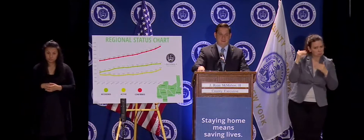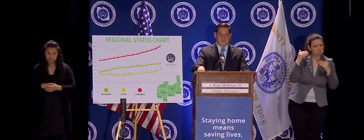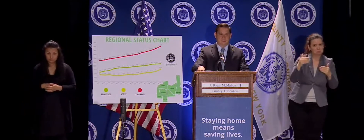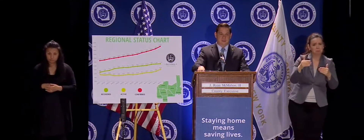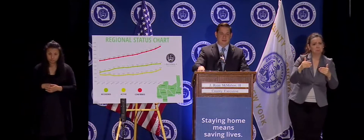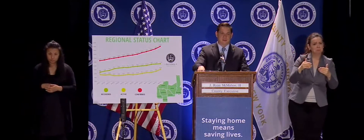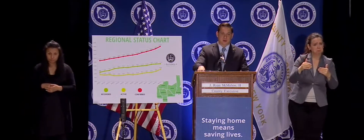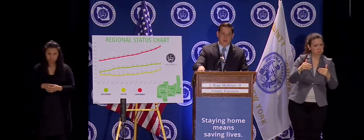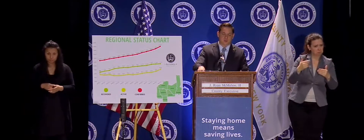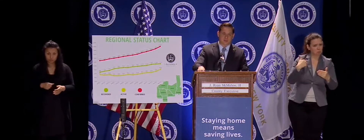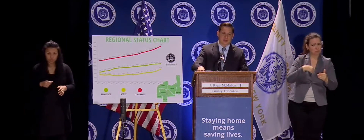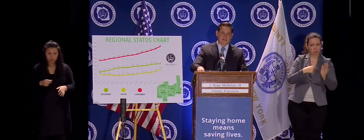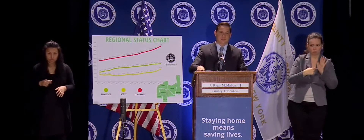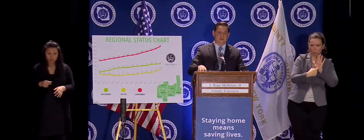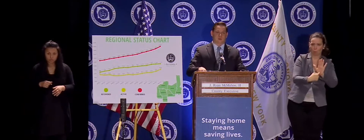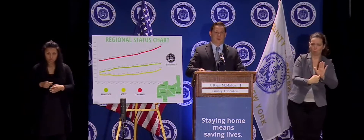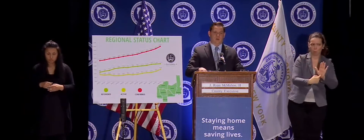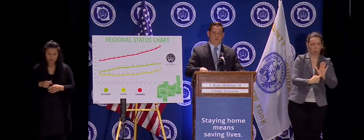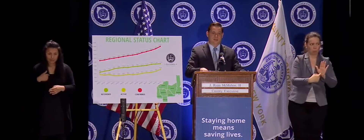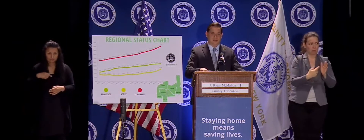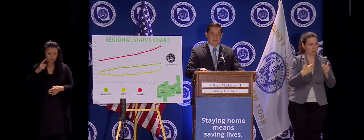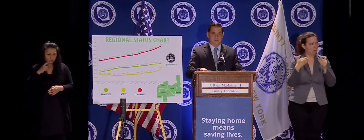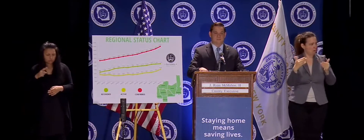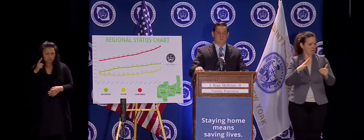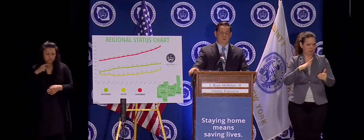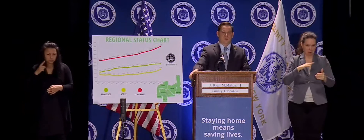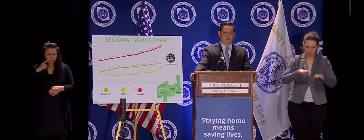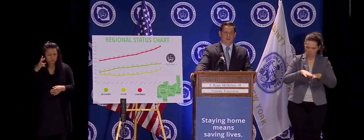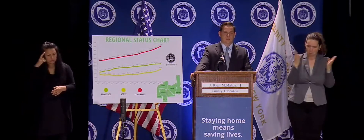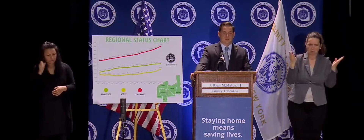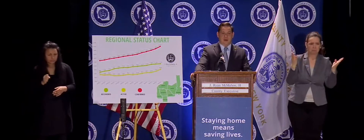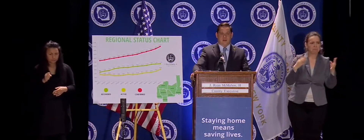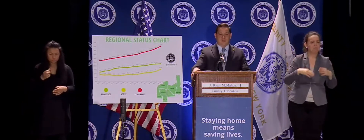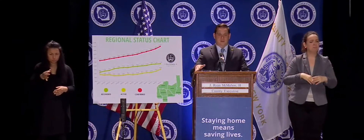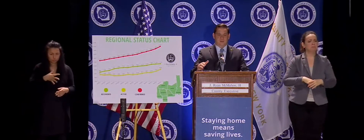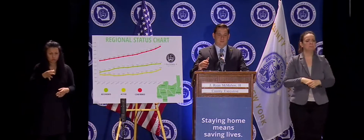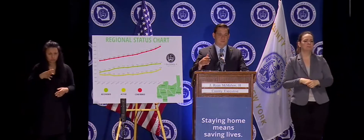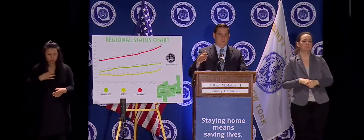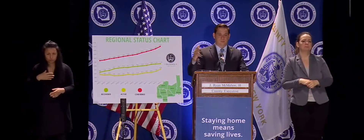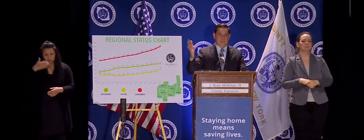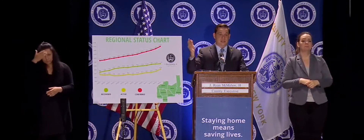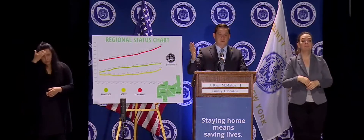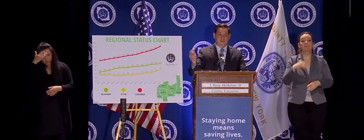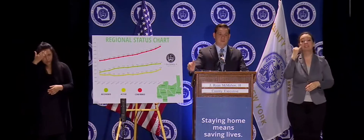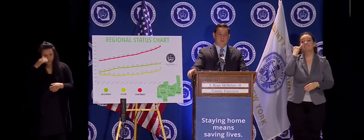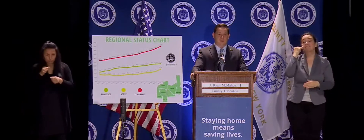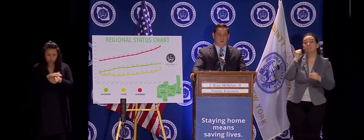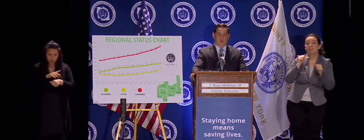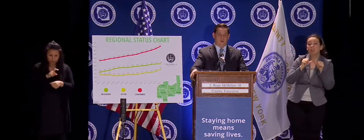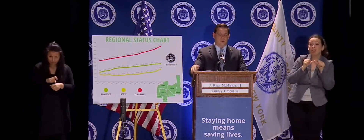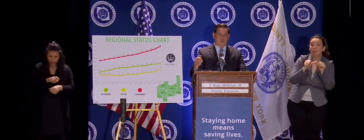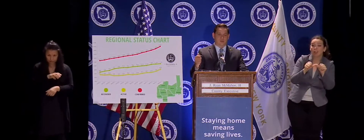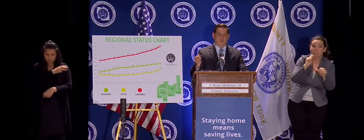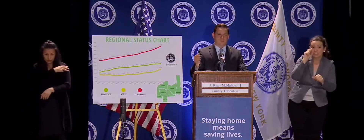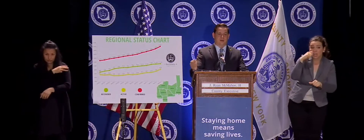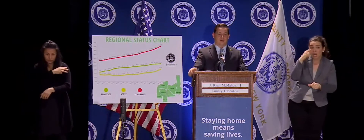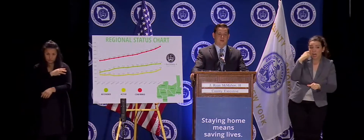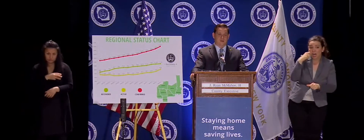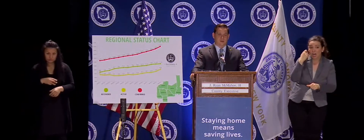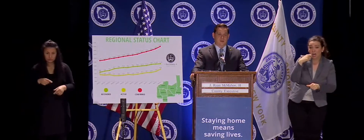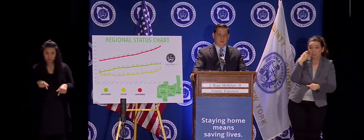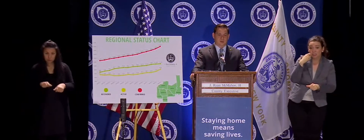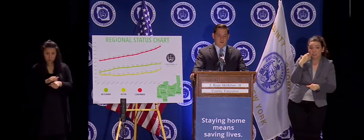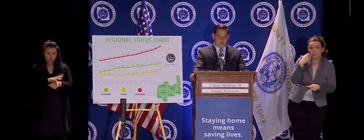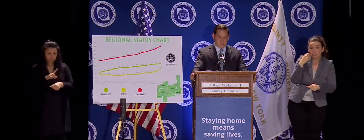day, as long as we're testing the way we'll be testing until the virus leaves or there's treatment for the